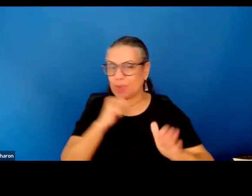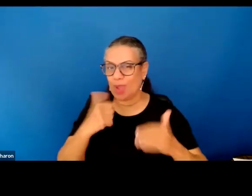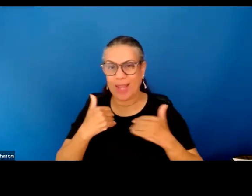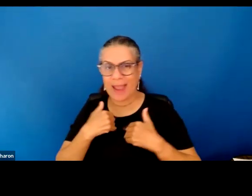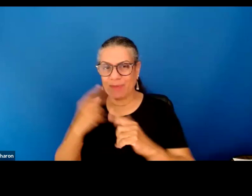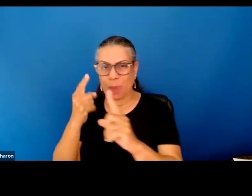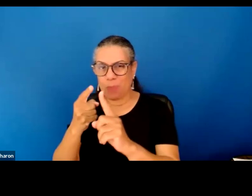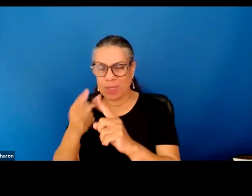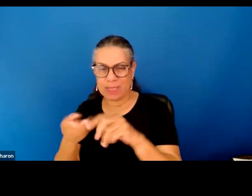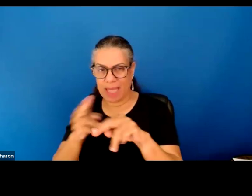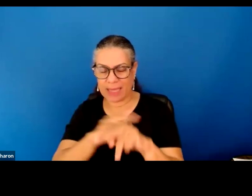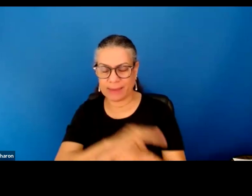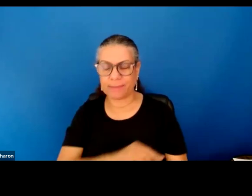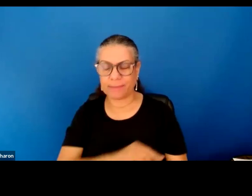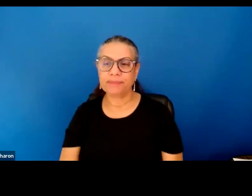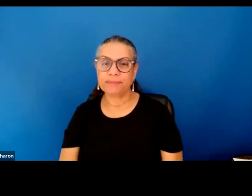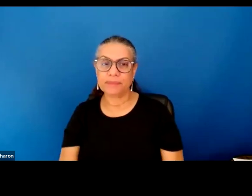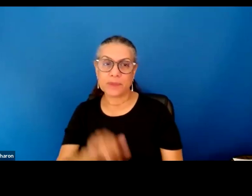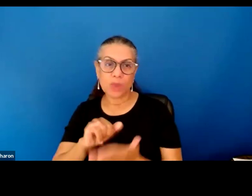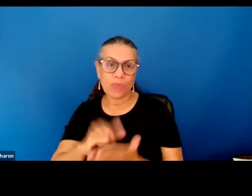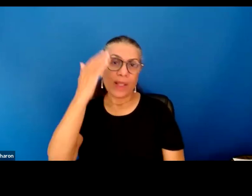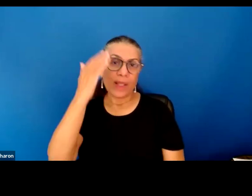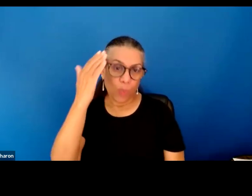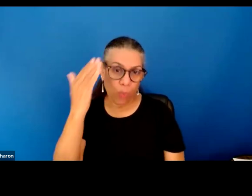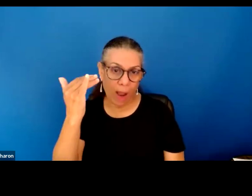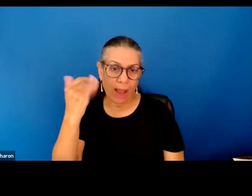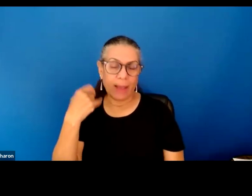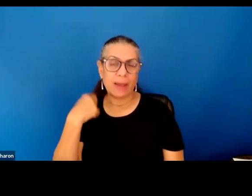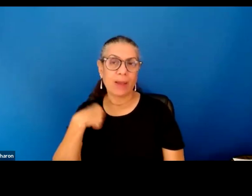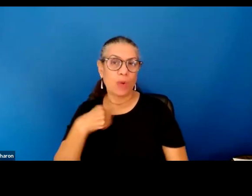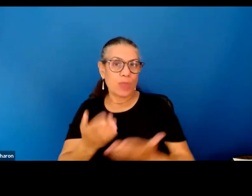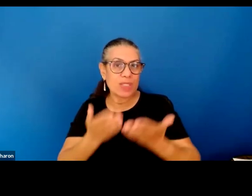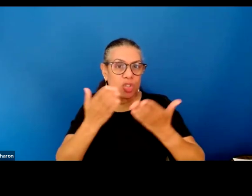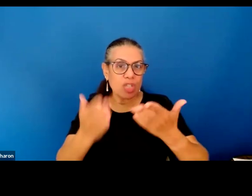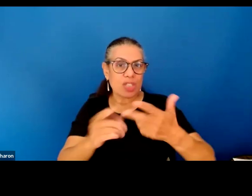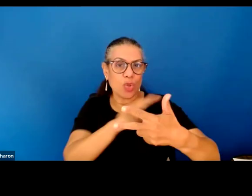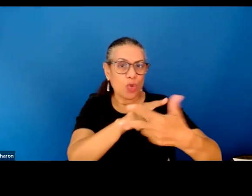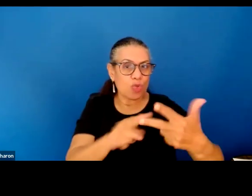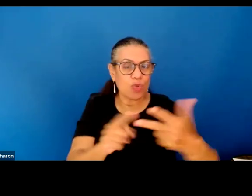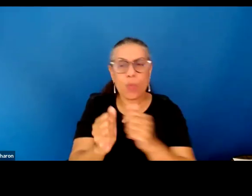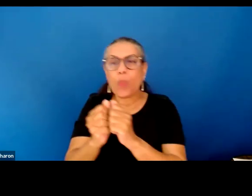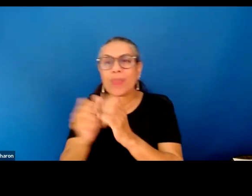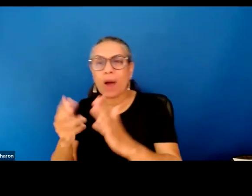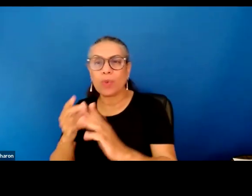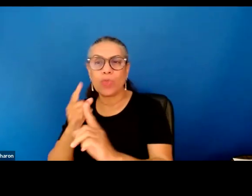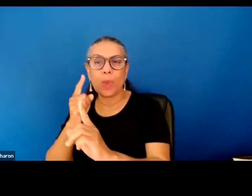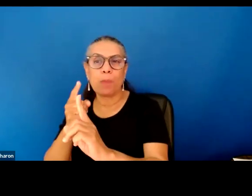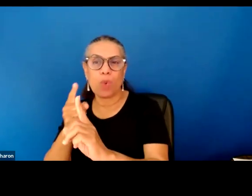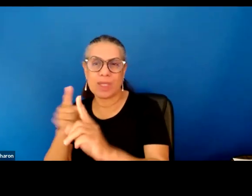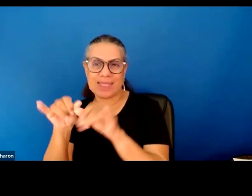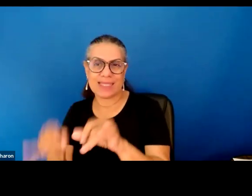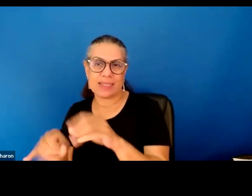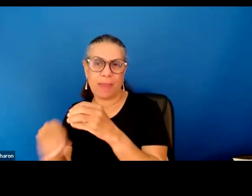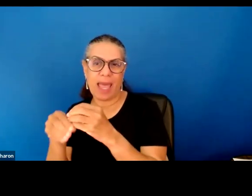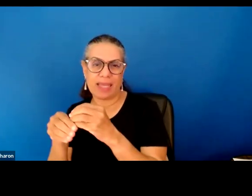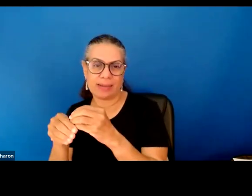that. So that's kind of why we came forward with that automatically kind of taken out of the equation.